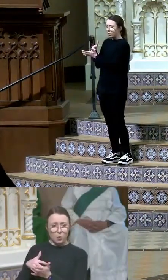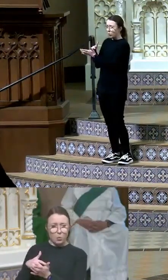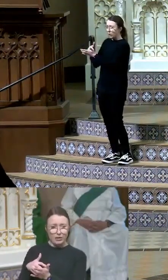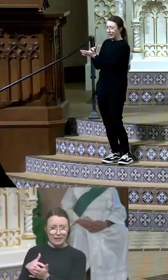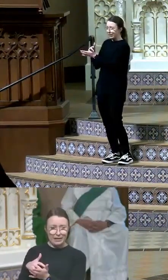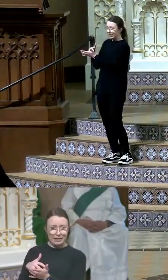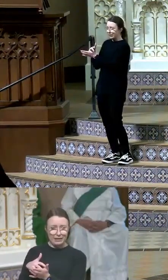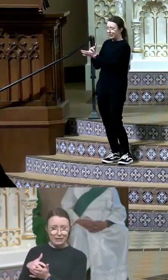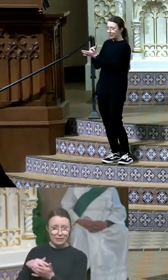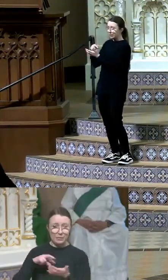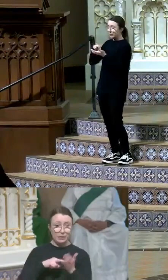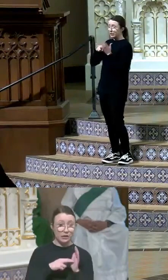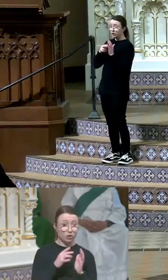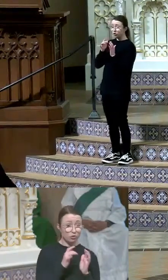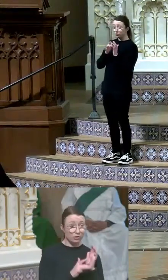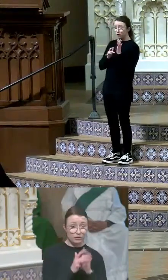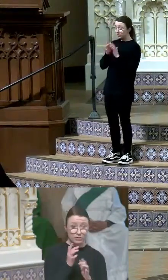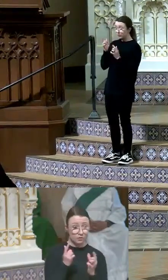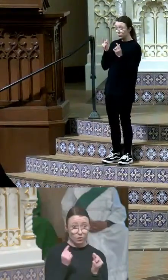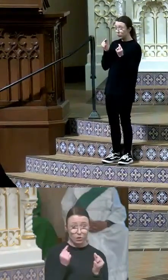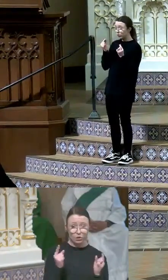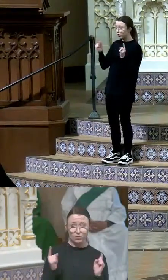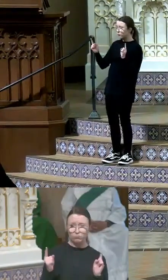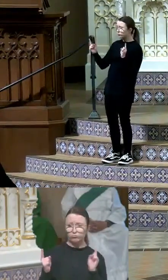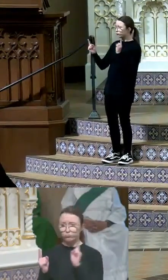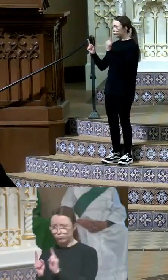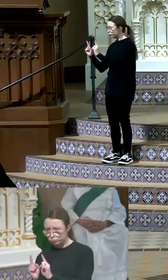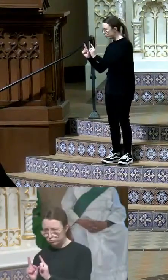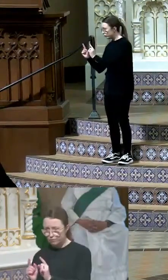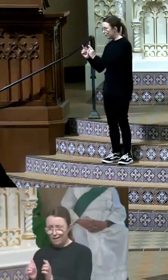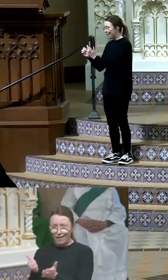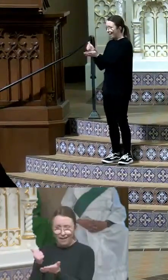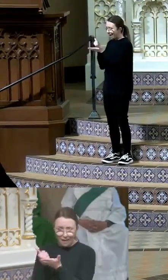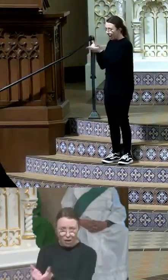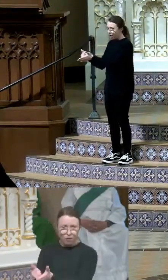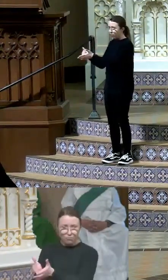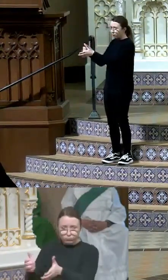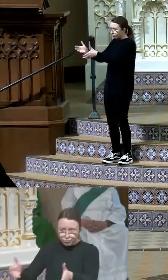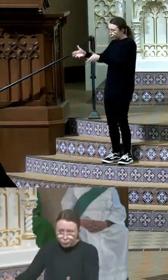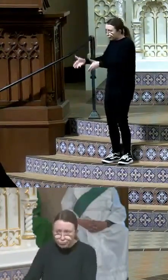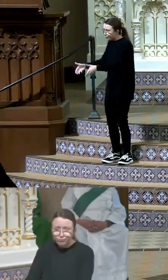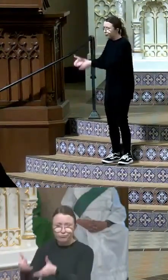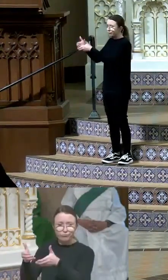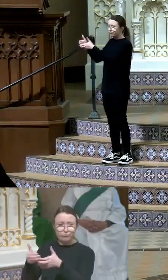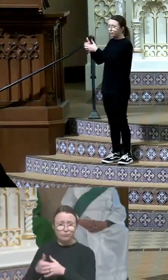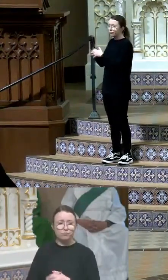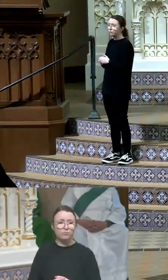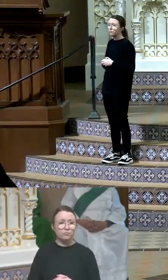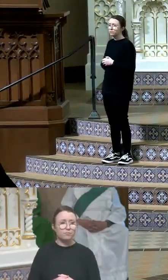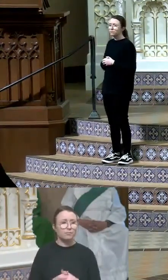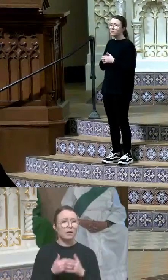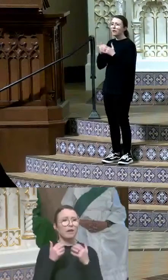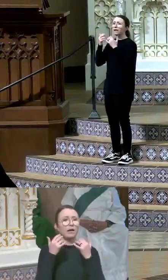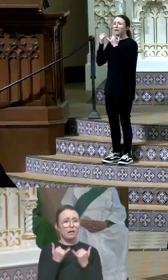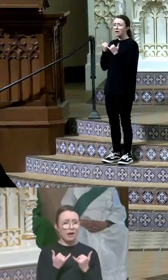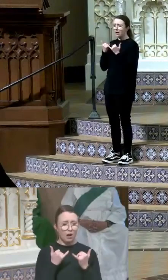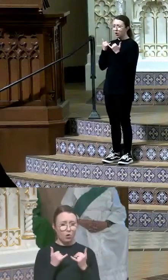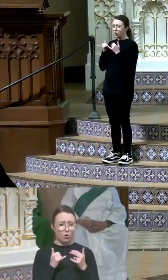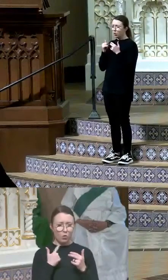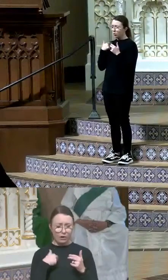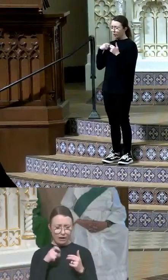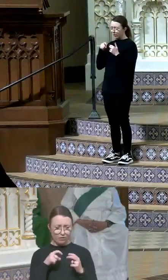for us. How healthy is our yes in these times of